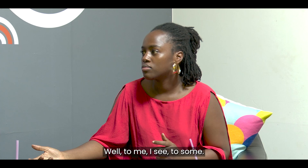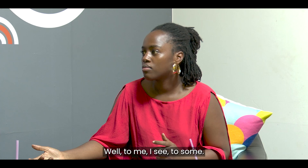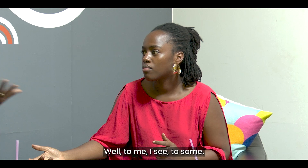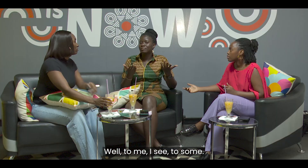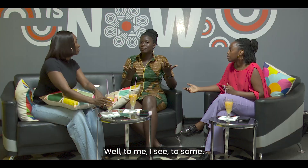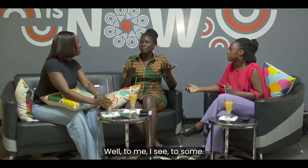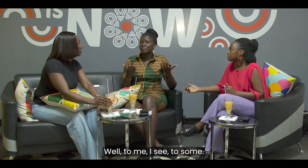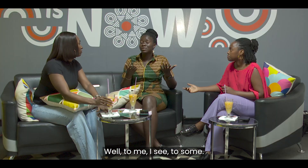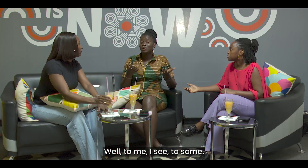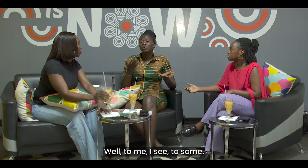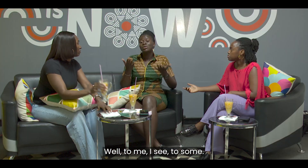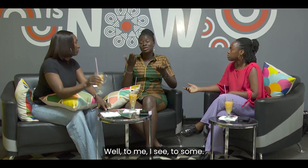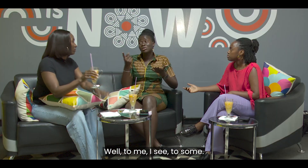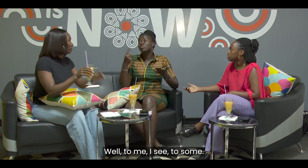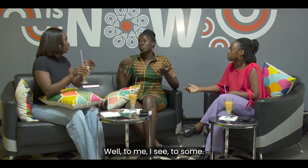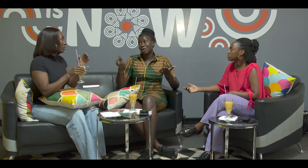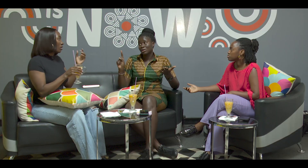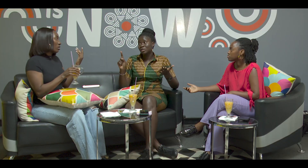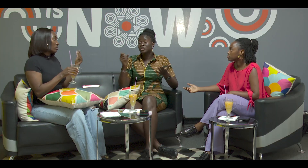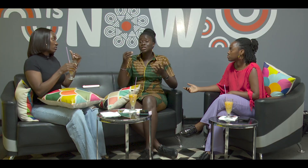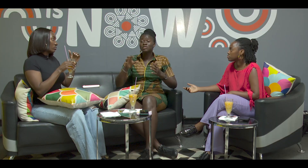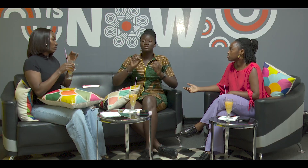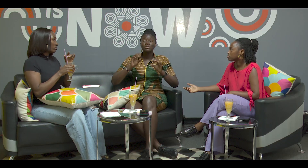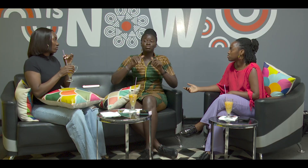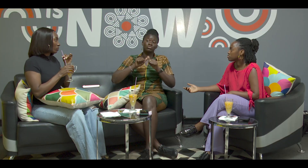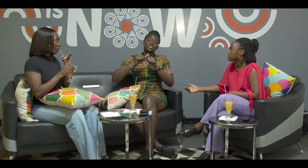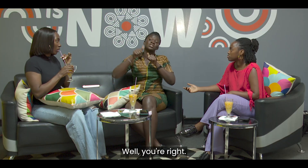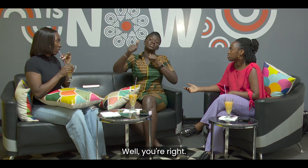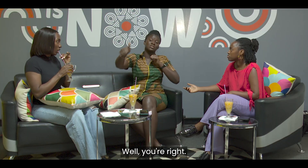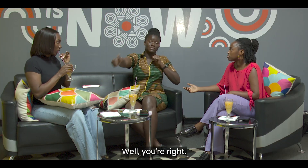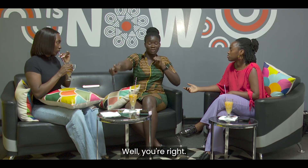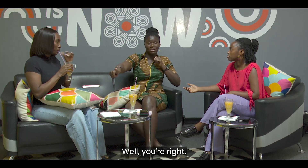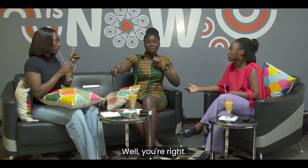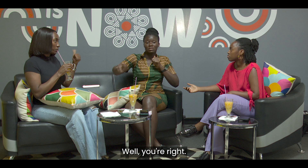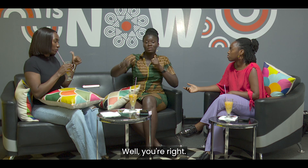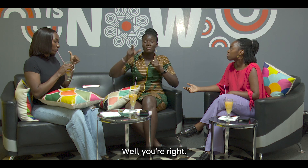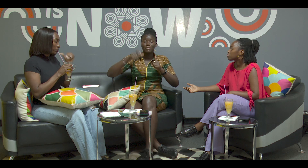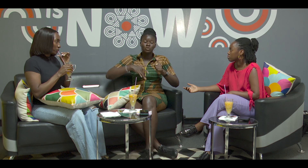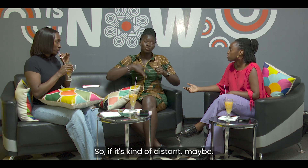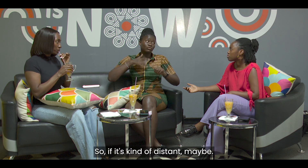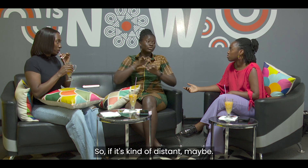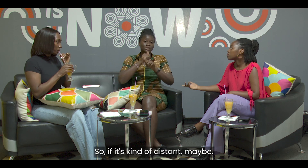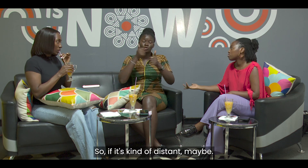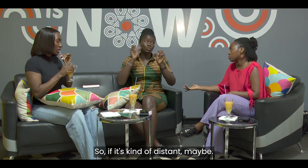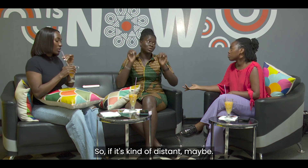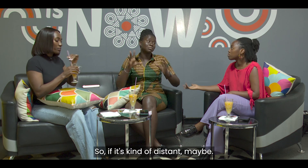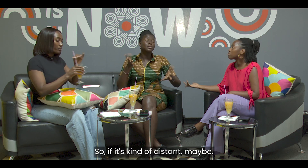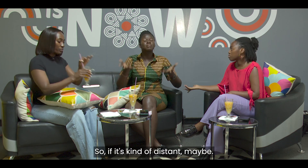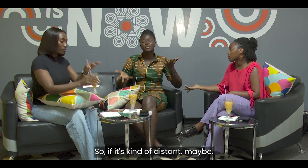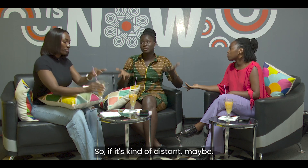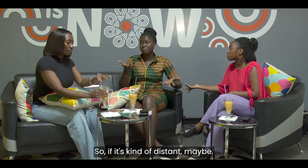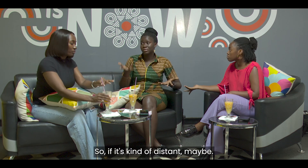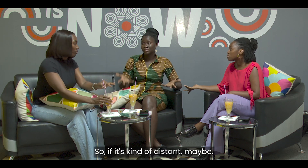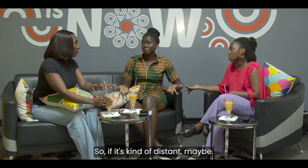Well, to me, I see, to some, well, you're right. So if, it's a kind of distant,